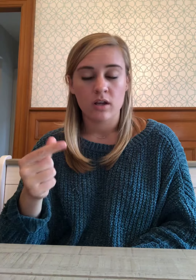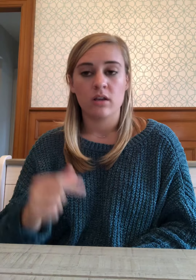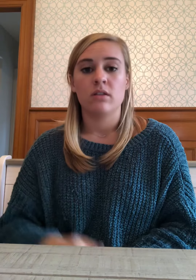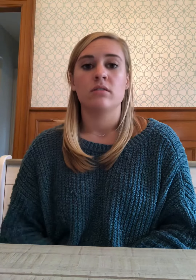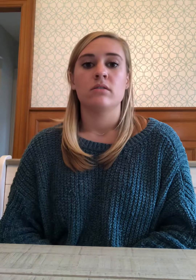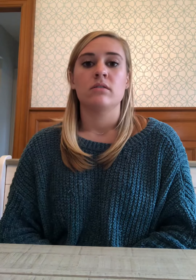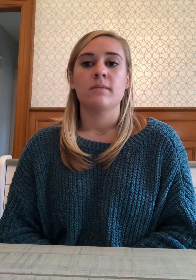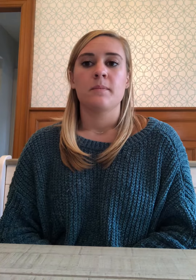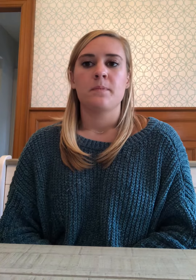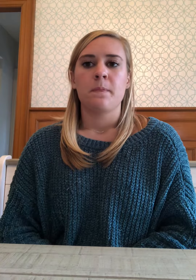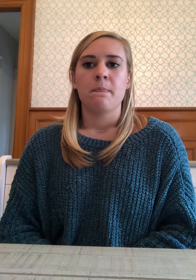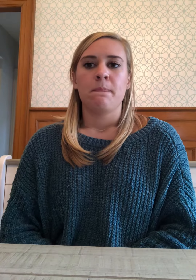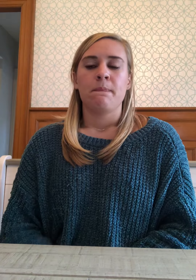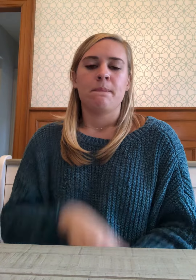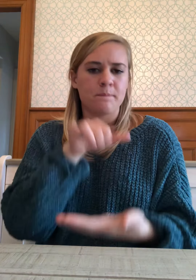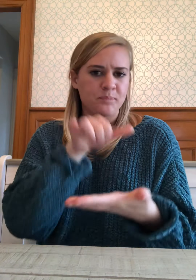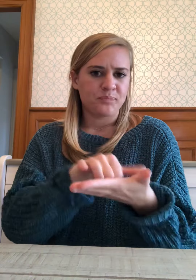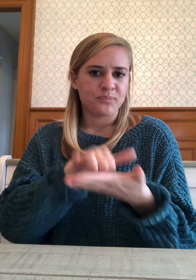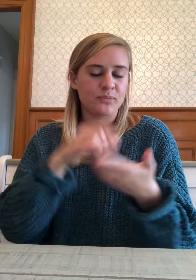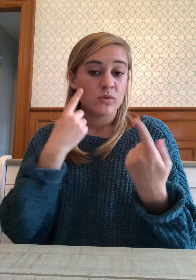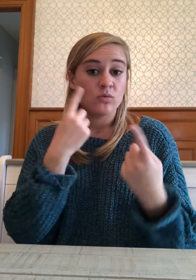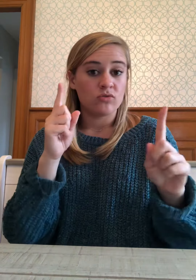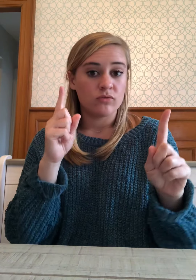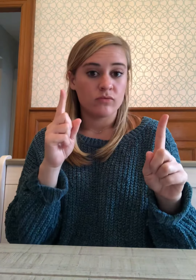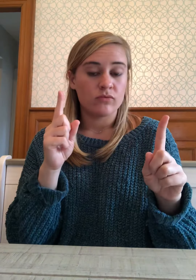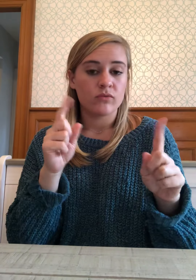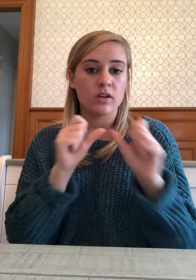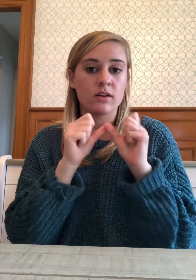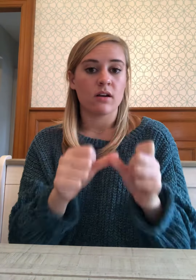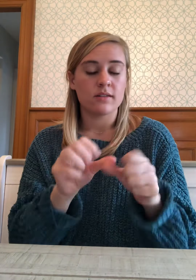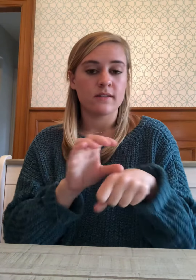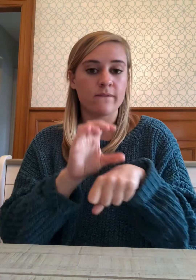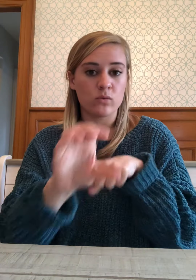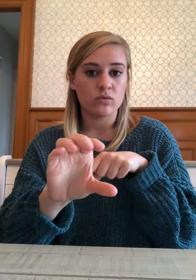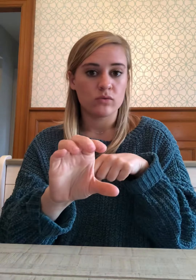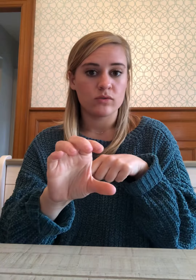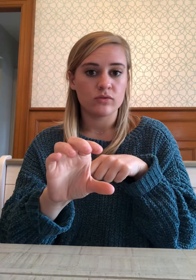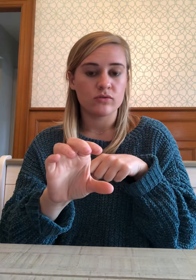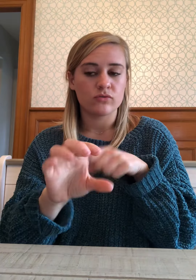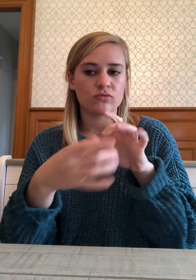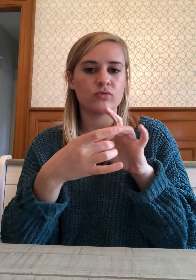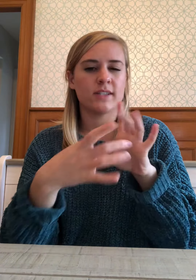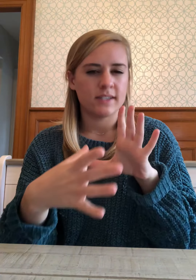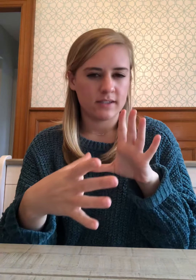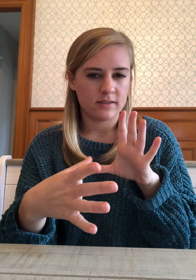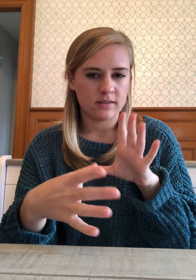It's impossible to achieve constant force release, though.